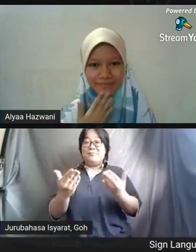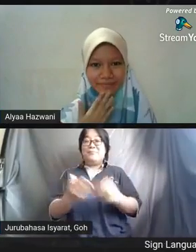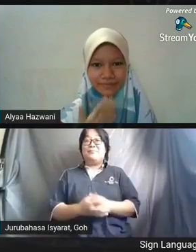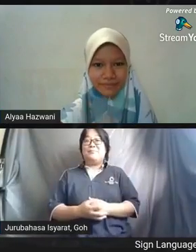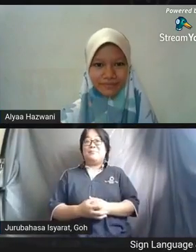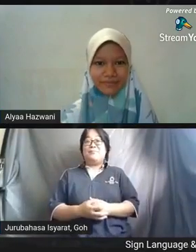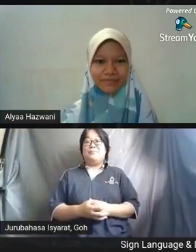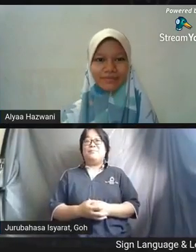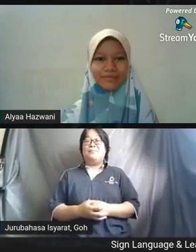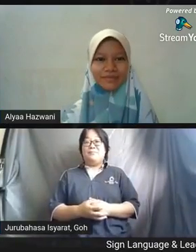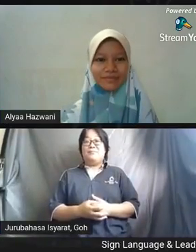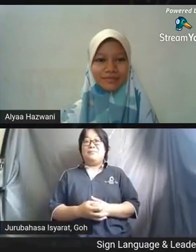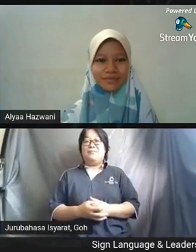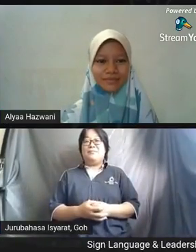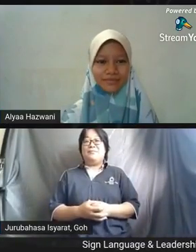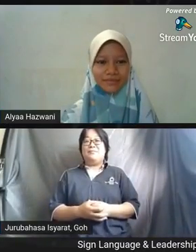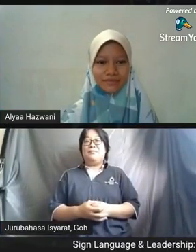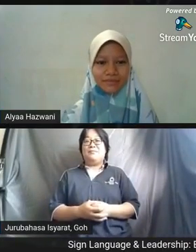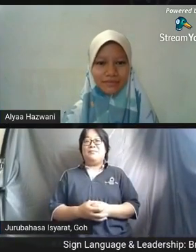Saadah untuk